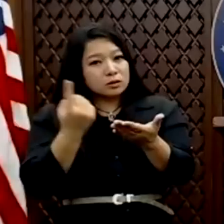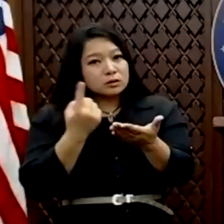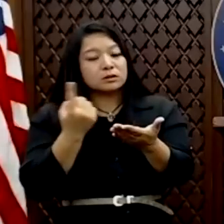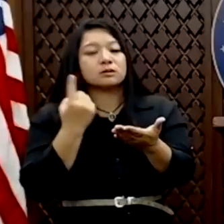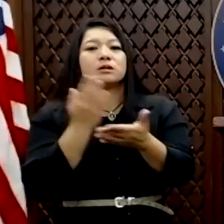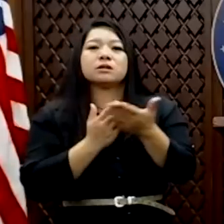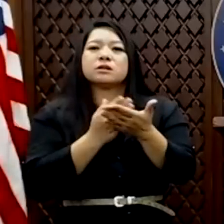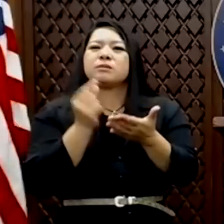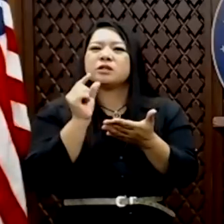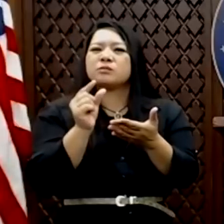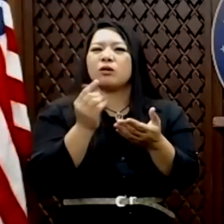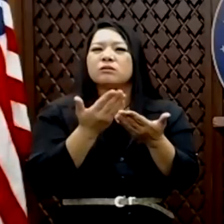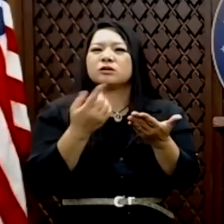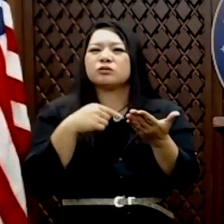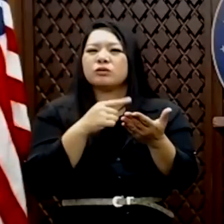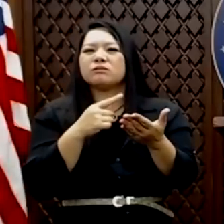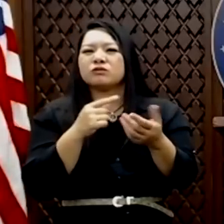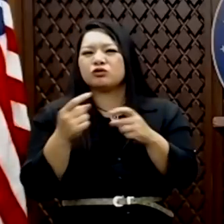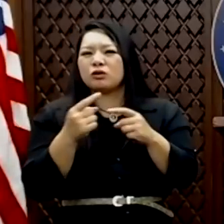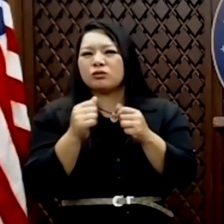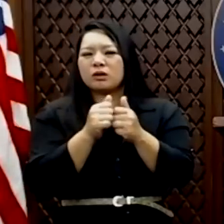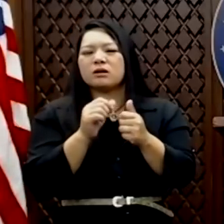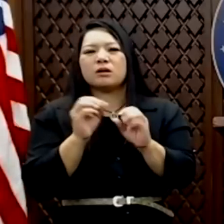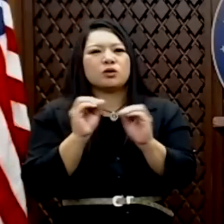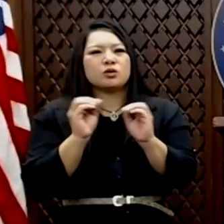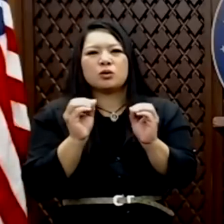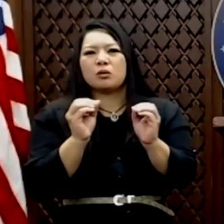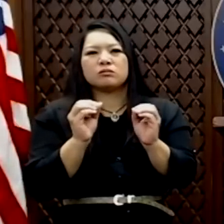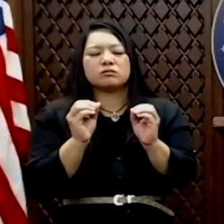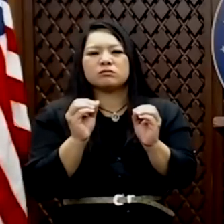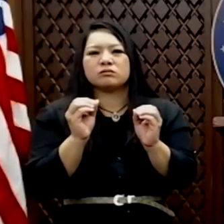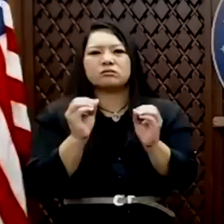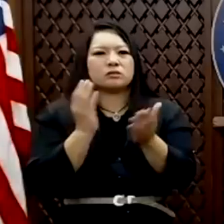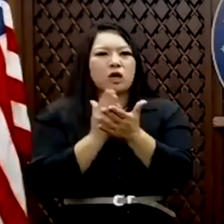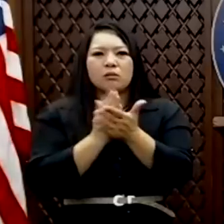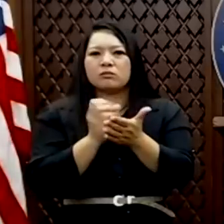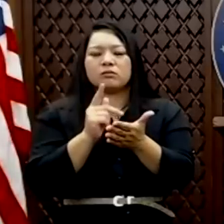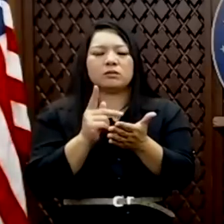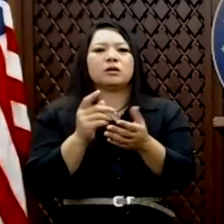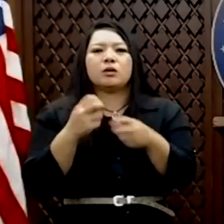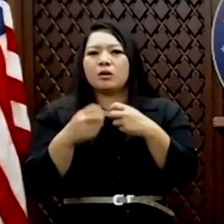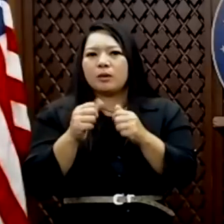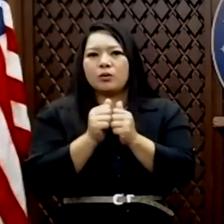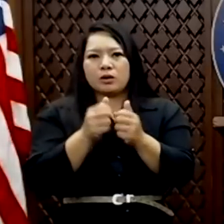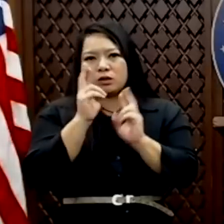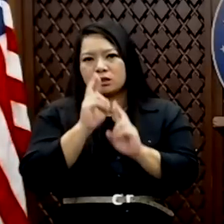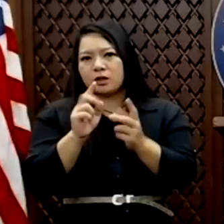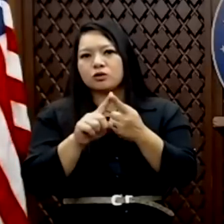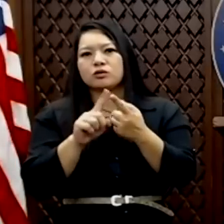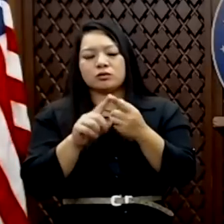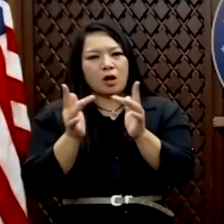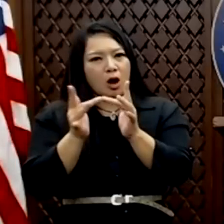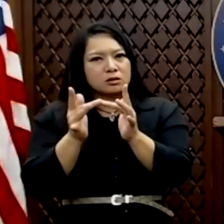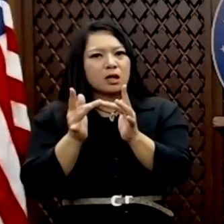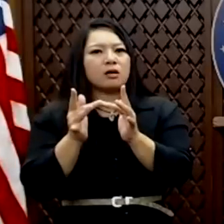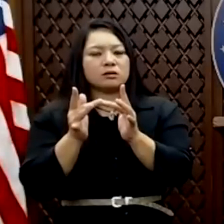some small friction points, but there were no major showstoppers. There were no issues with respect to contact